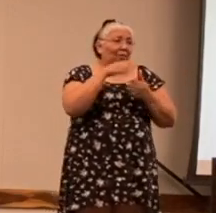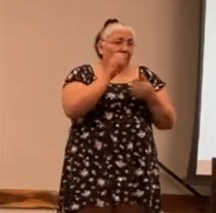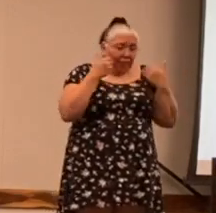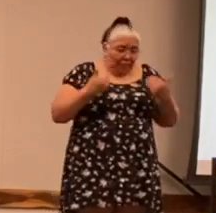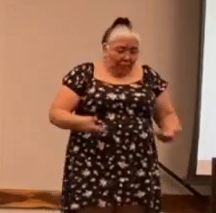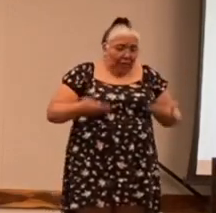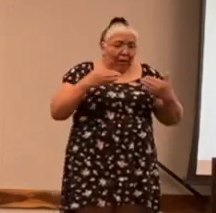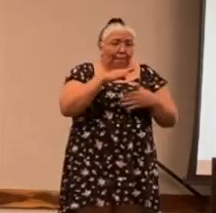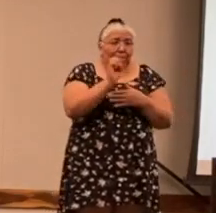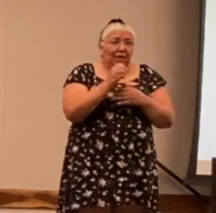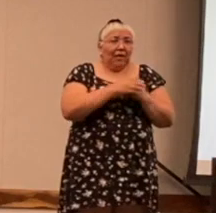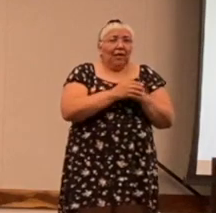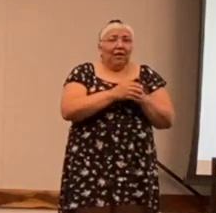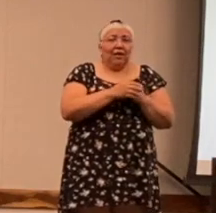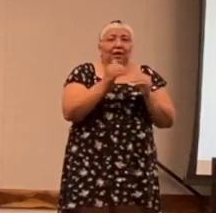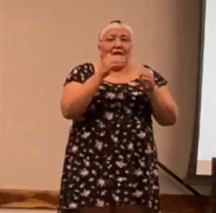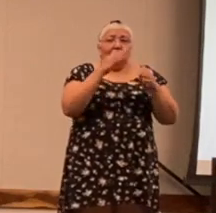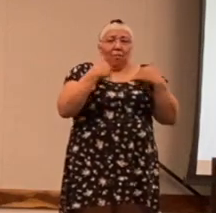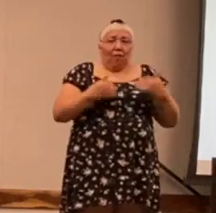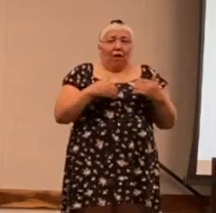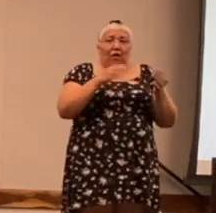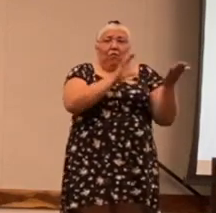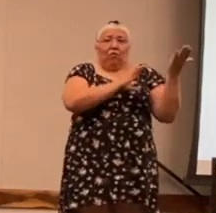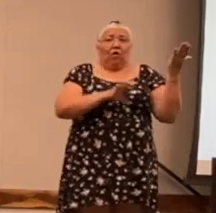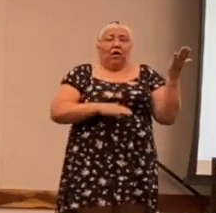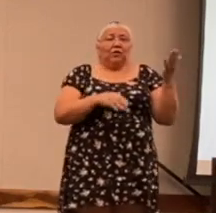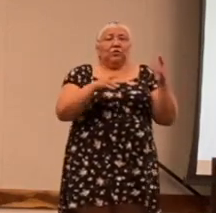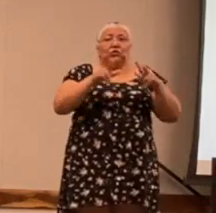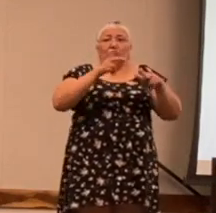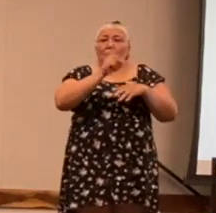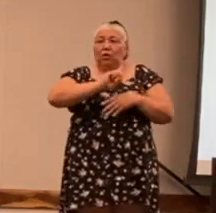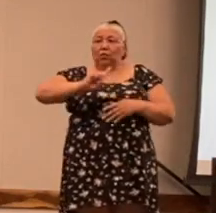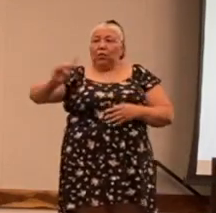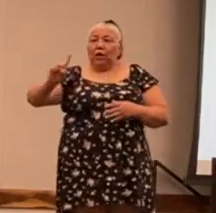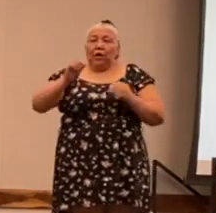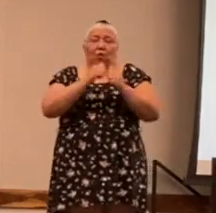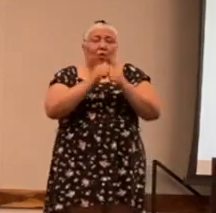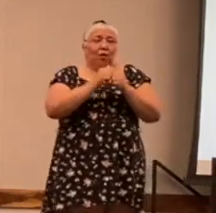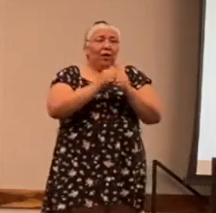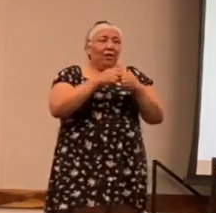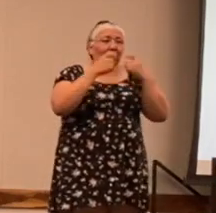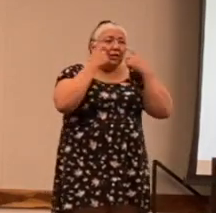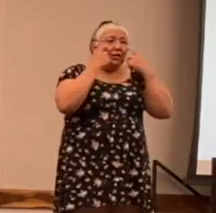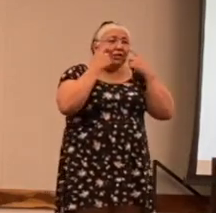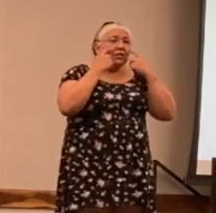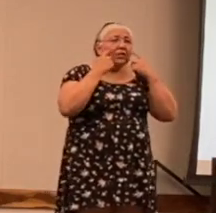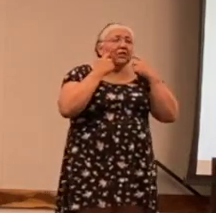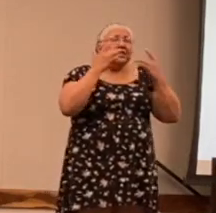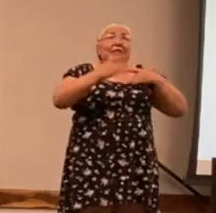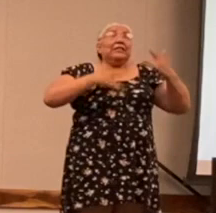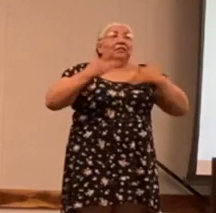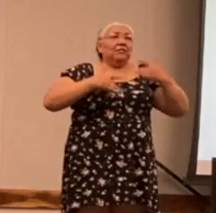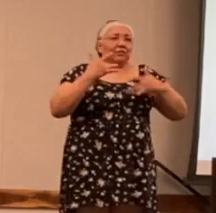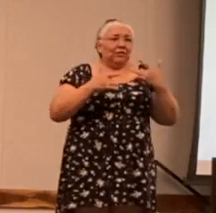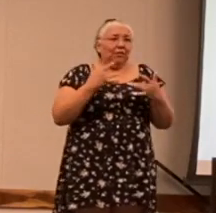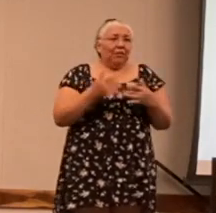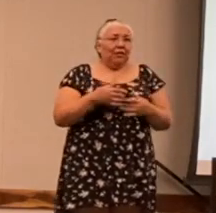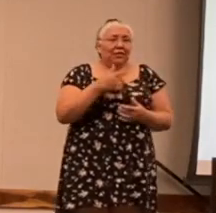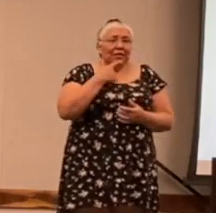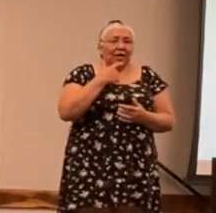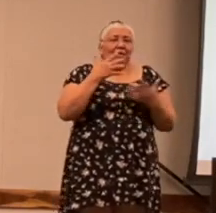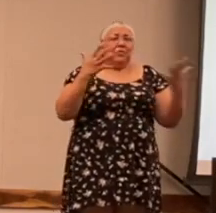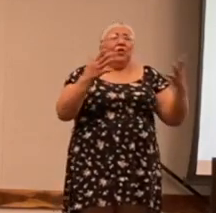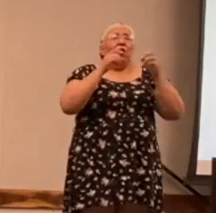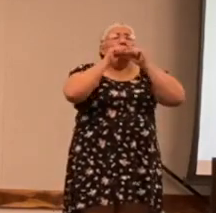Christ, she walked away with tears in her eyes, just filled with excitement. She's like, "I am